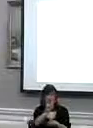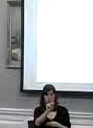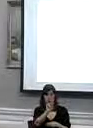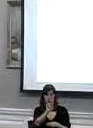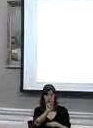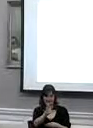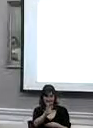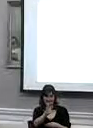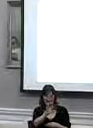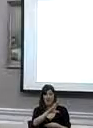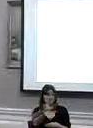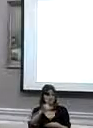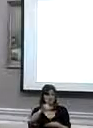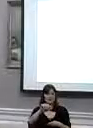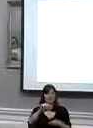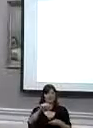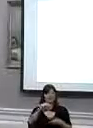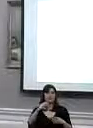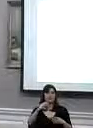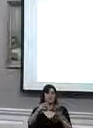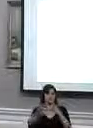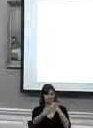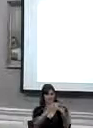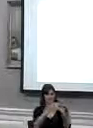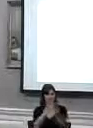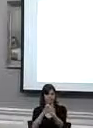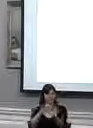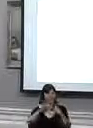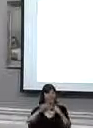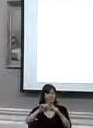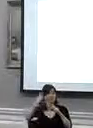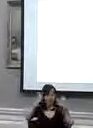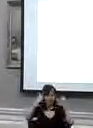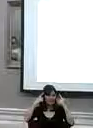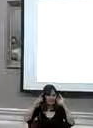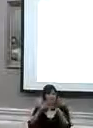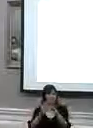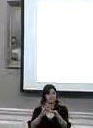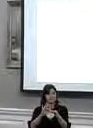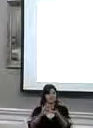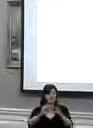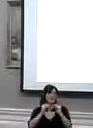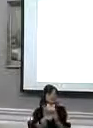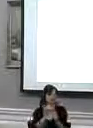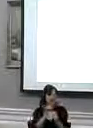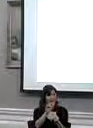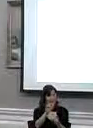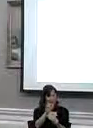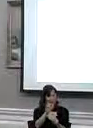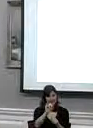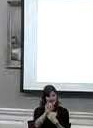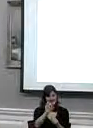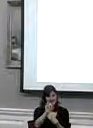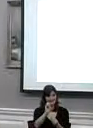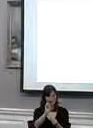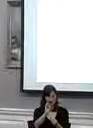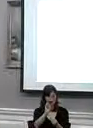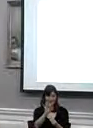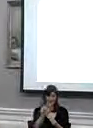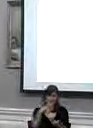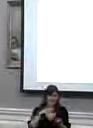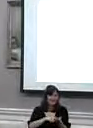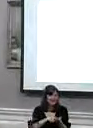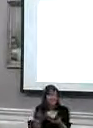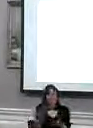and intergovernmental organizations such as UNICEF. So as you see, we have an extremely distinguished panel who are distinguished not only in their research, but also in